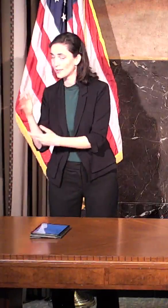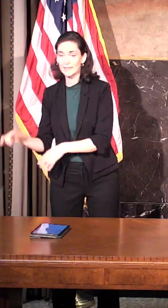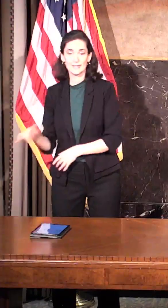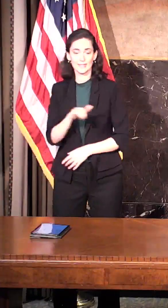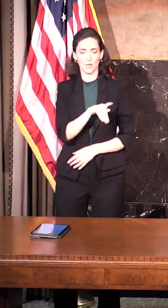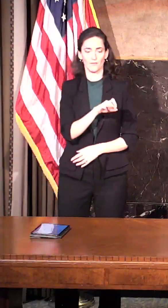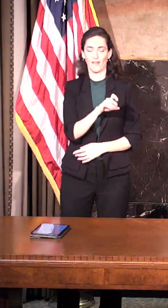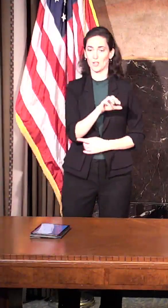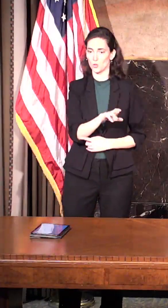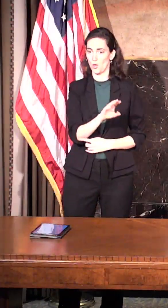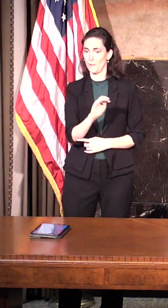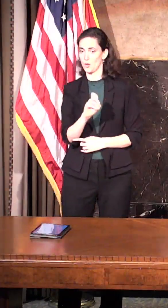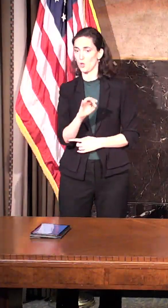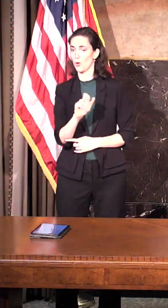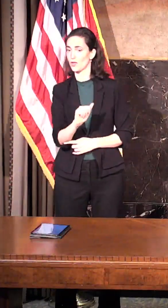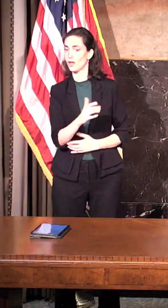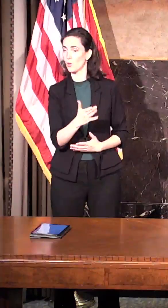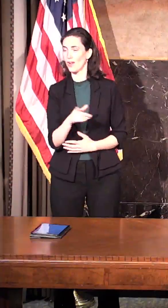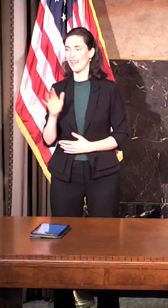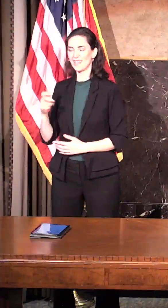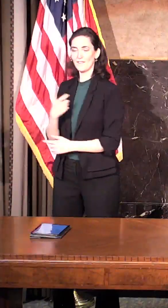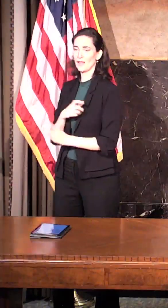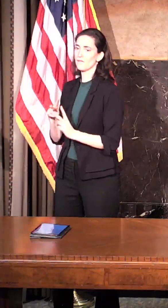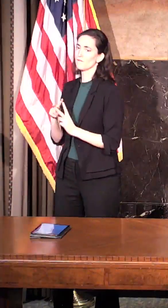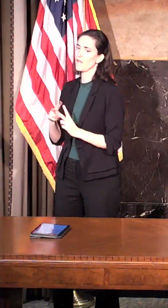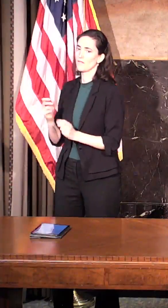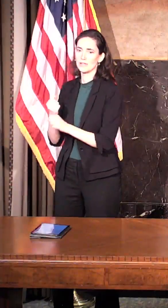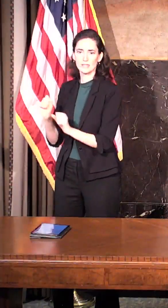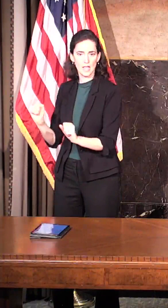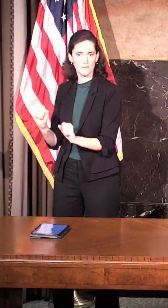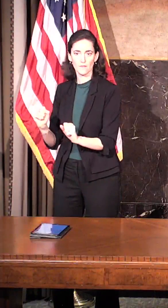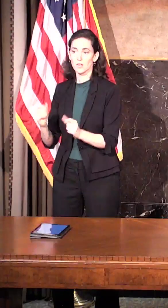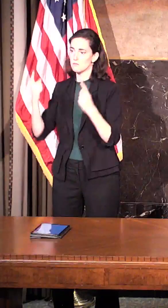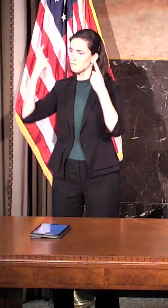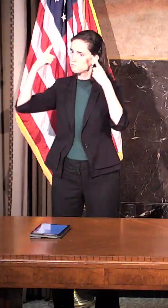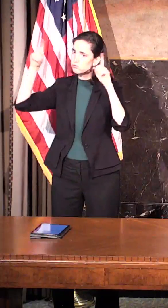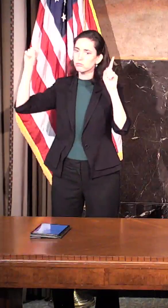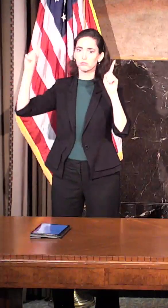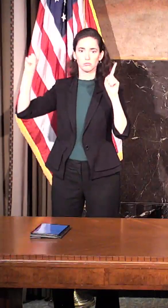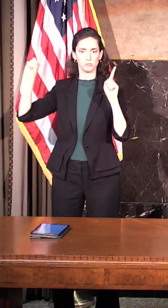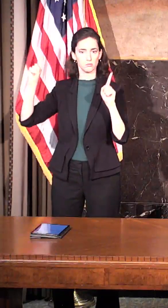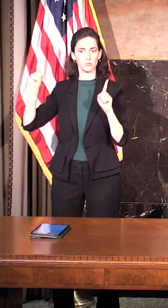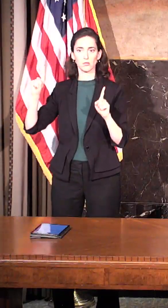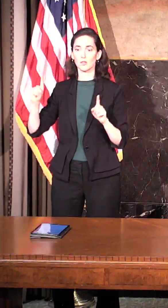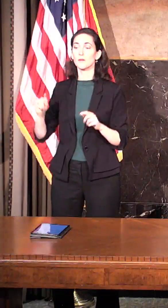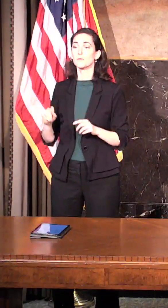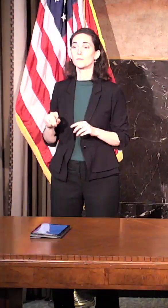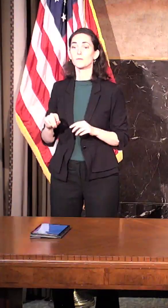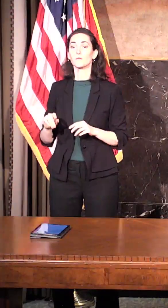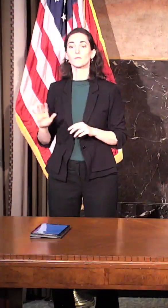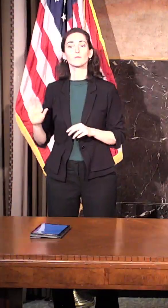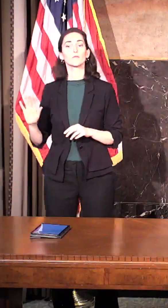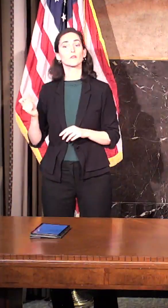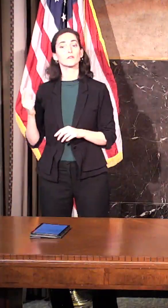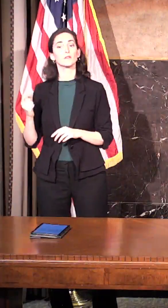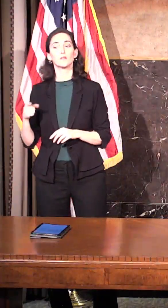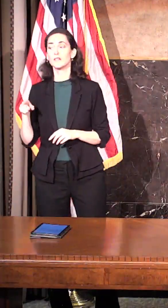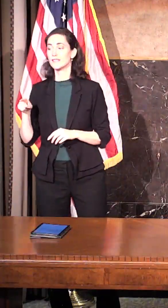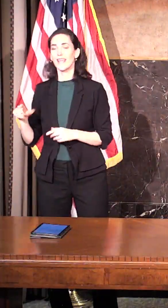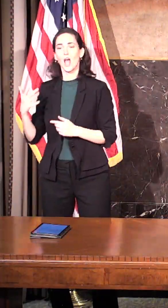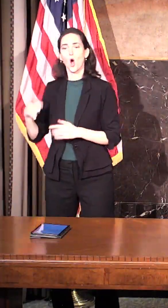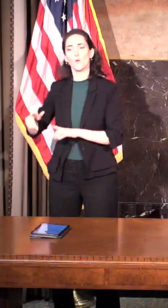and Moderna, it's a very safe and highly efficacious vaccine. It has the benefit of being